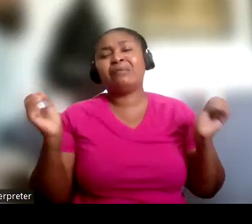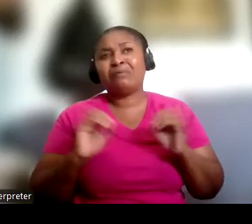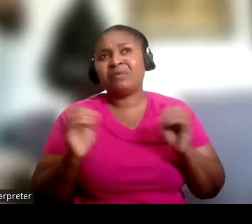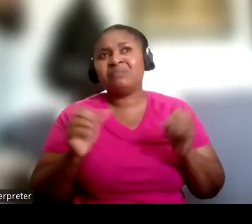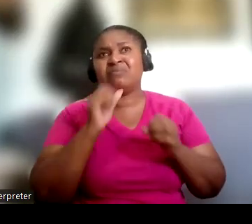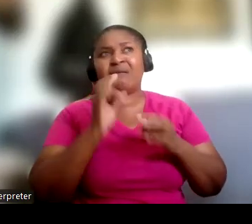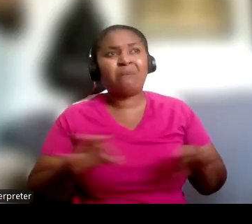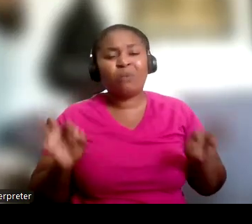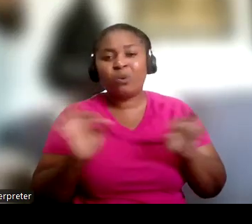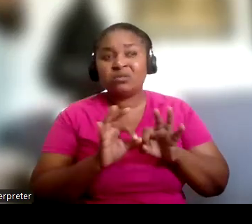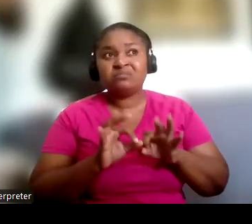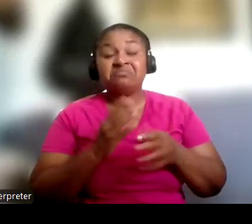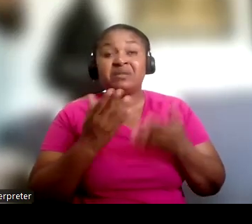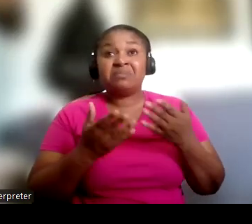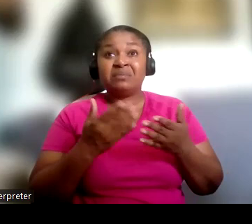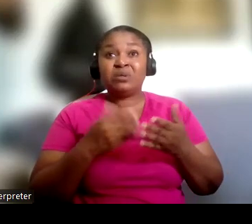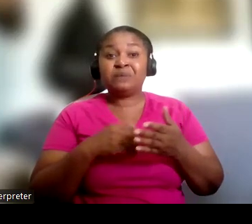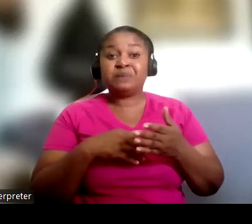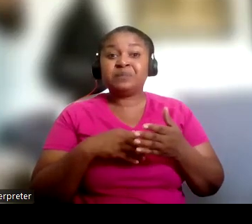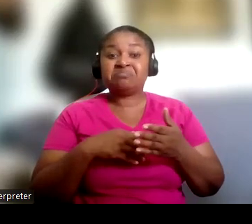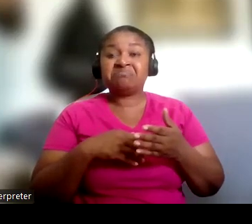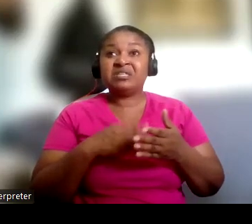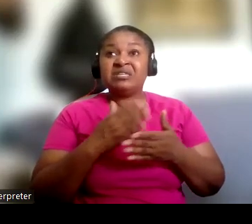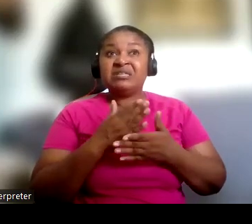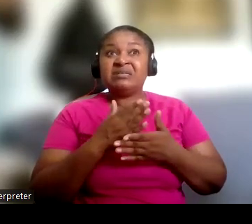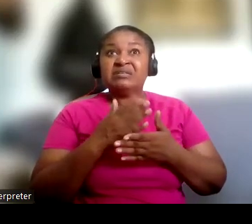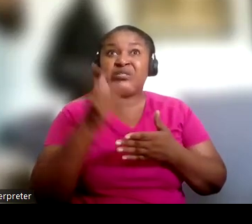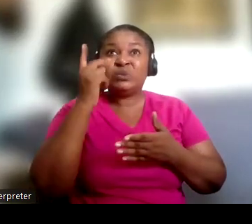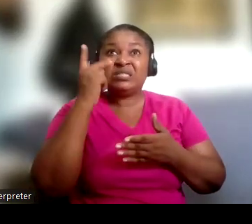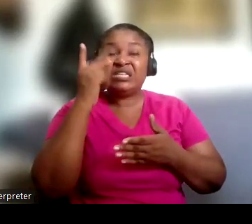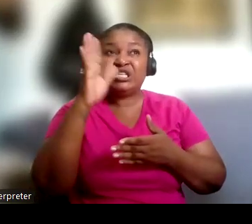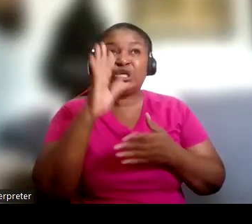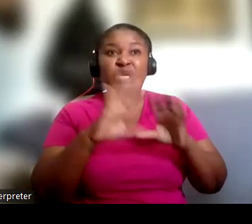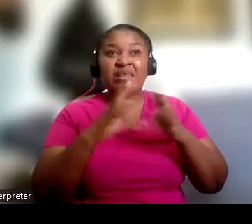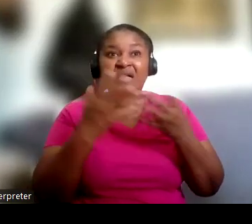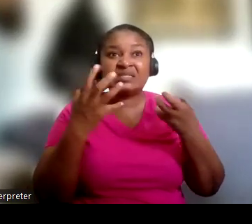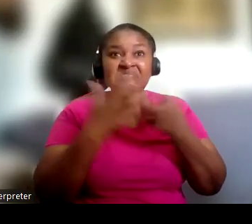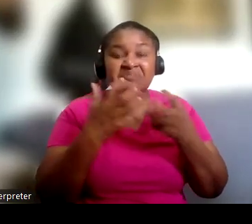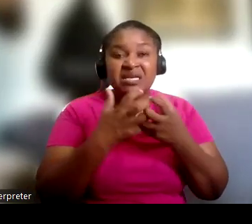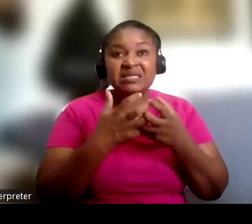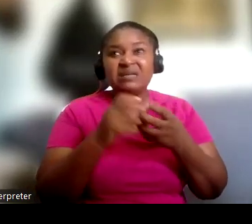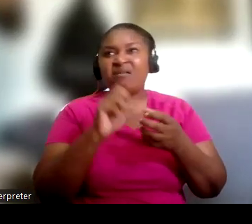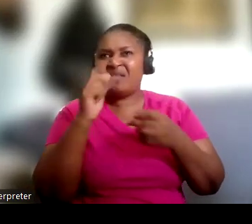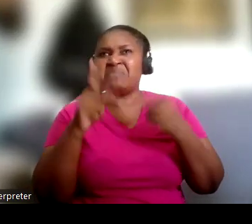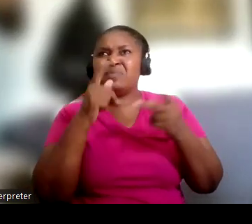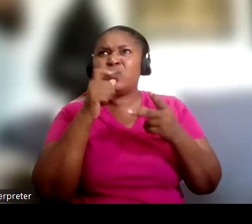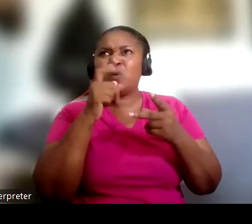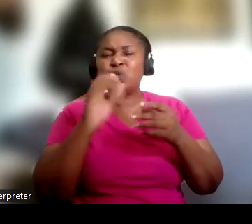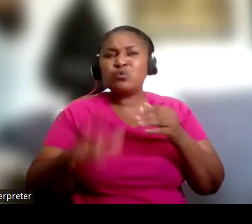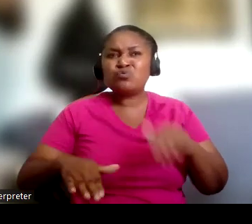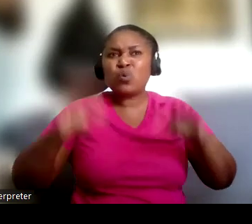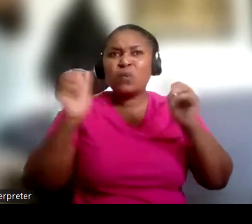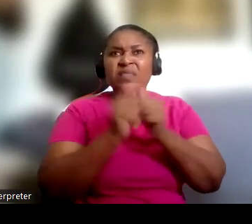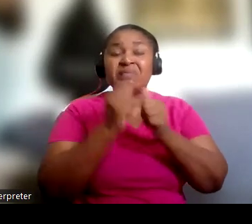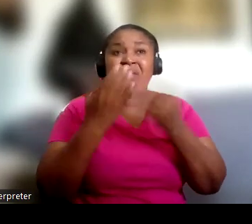may have shared some life with, they seem to be moving on ahead. They're able to buy the house, able to buy the vehicle, they're able to